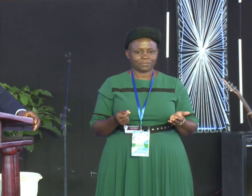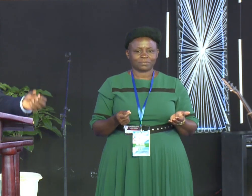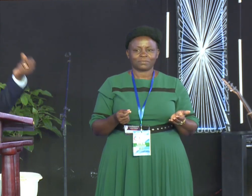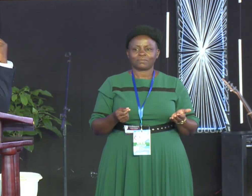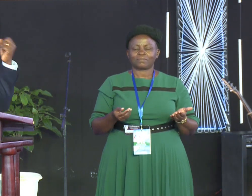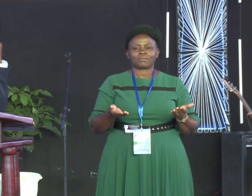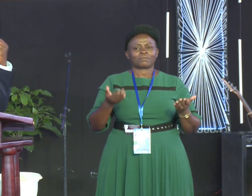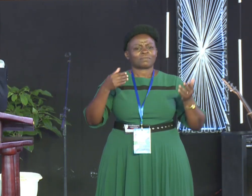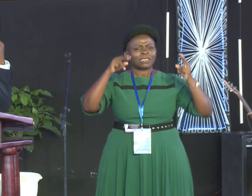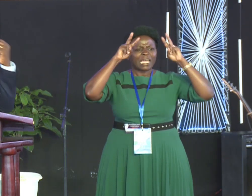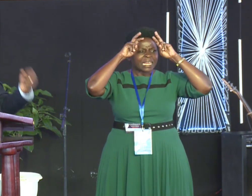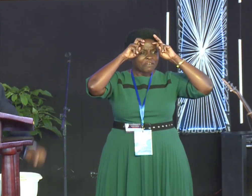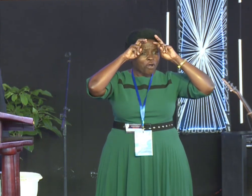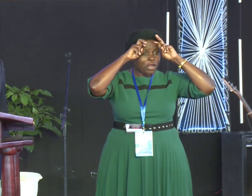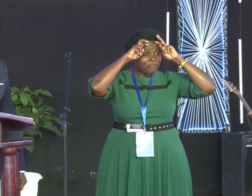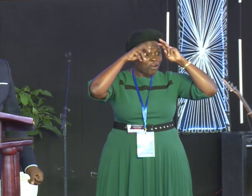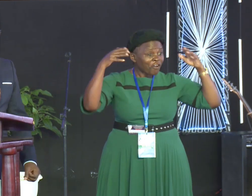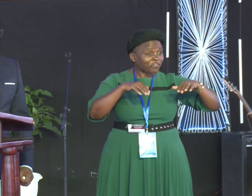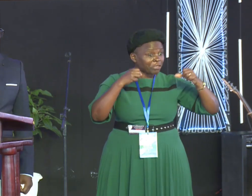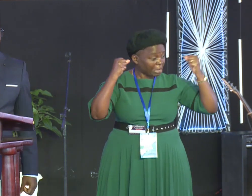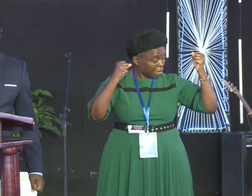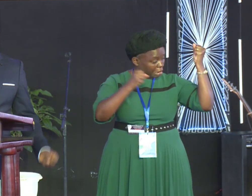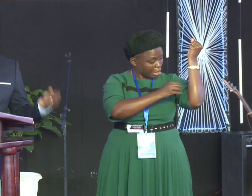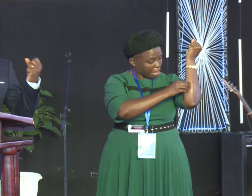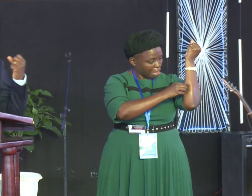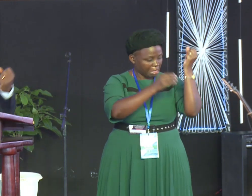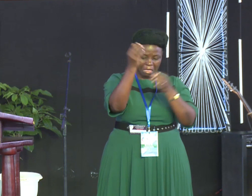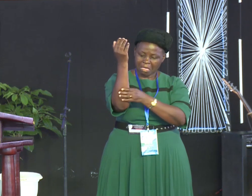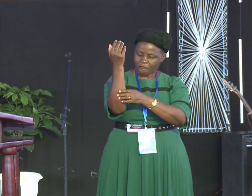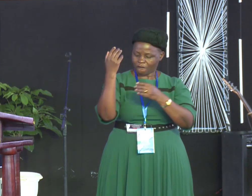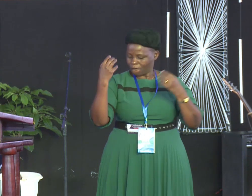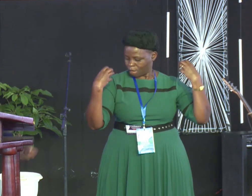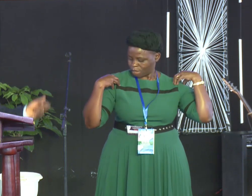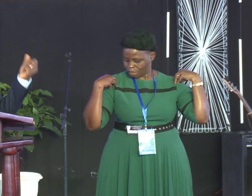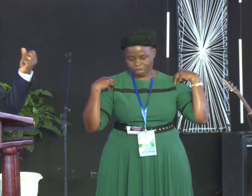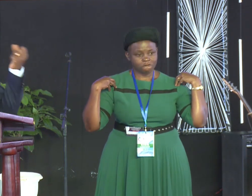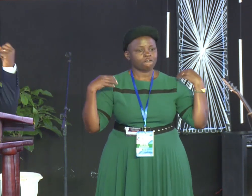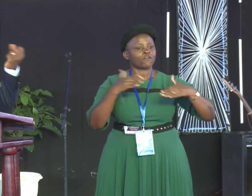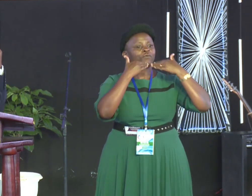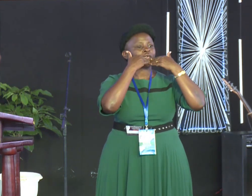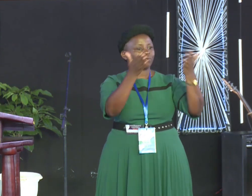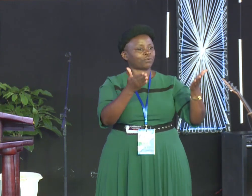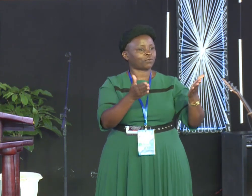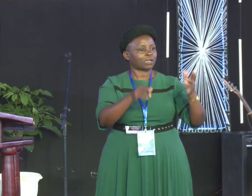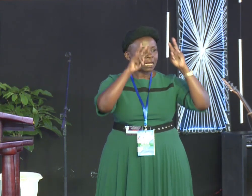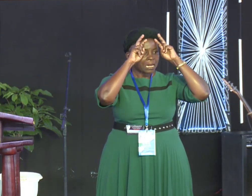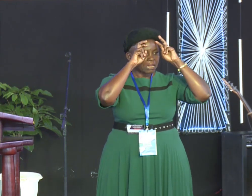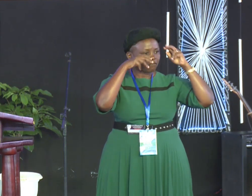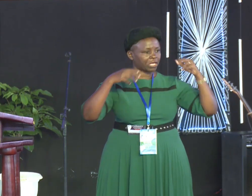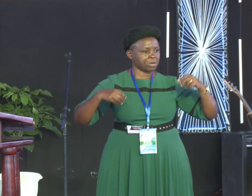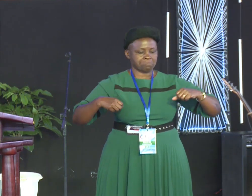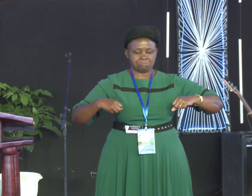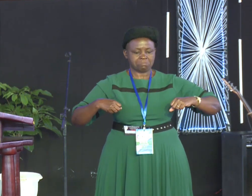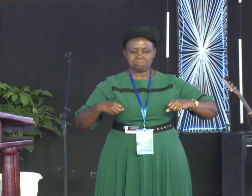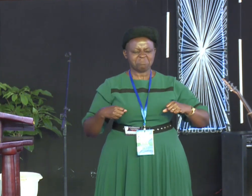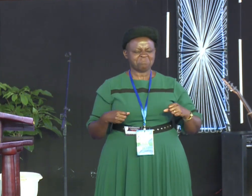tati ya kanyama. The devil is not afraid of a strong man. That muscles. The devil tati is not tati ya kanyama kafe. The devil is not afraid of